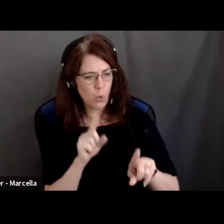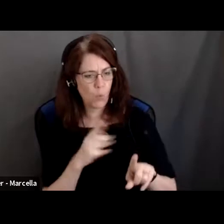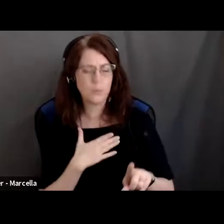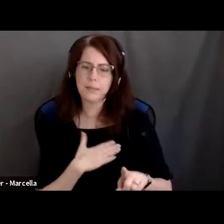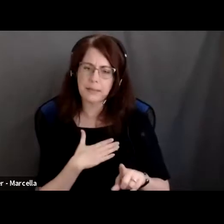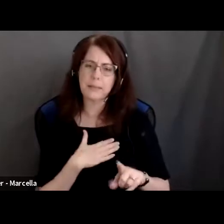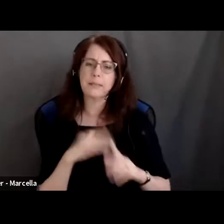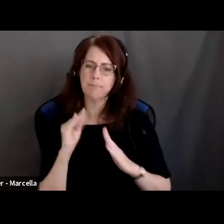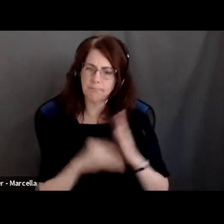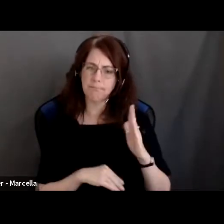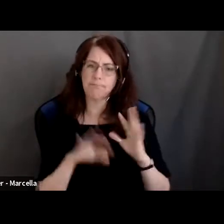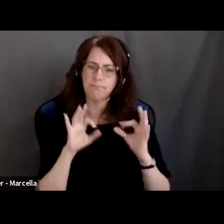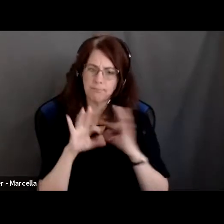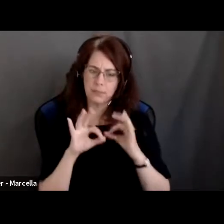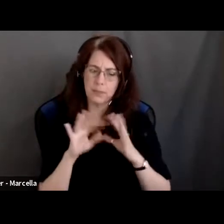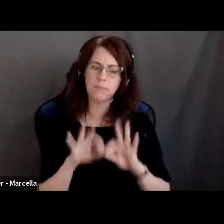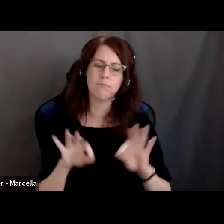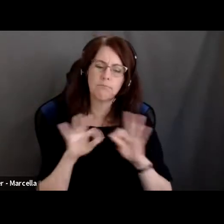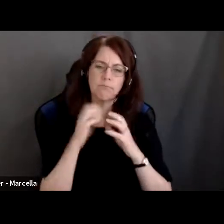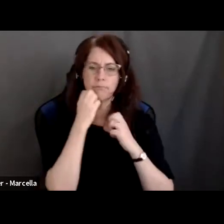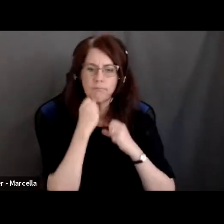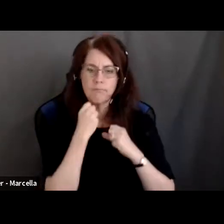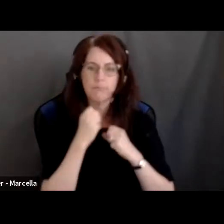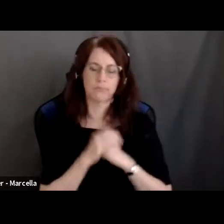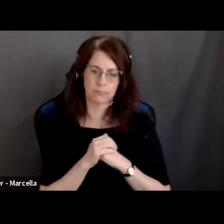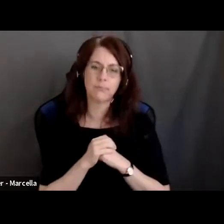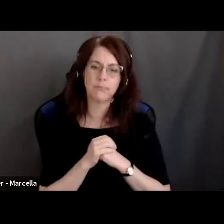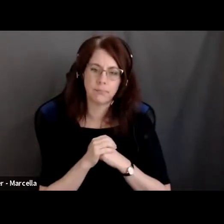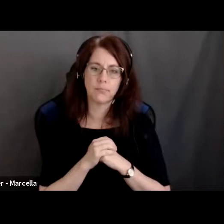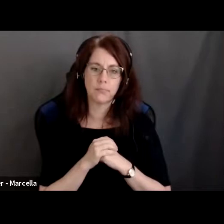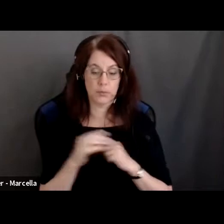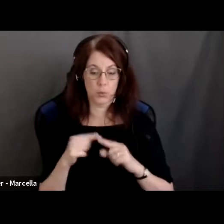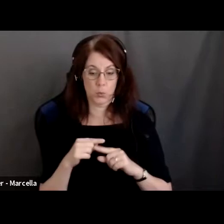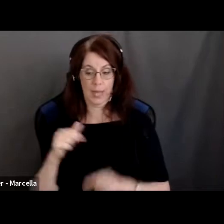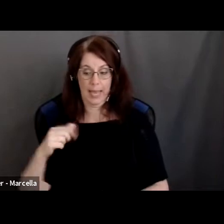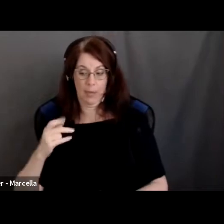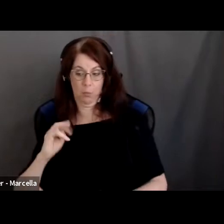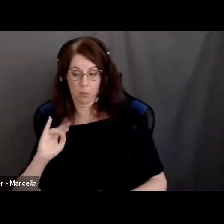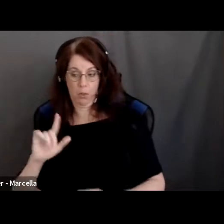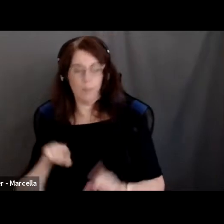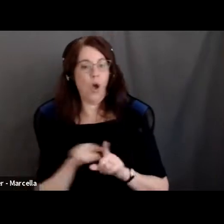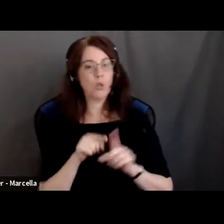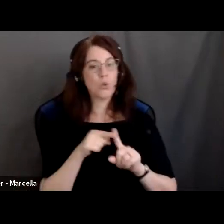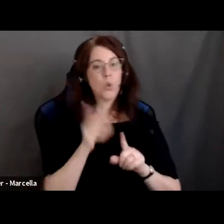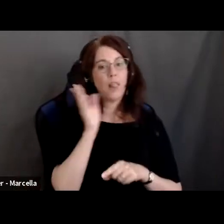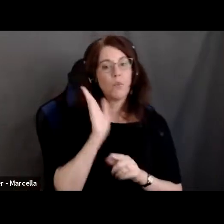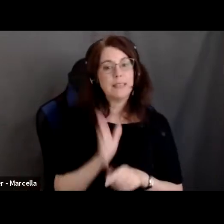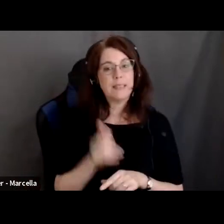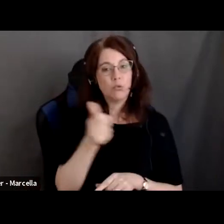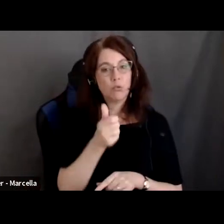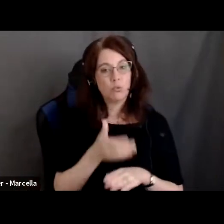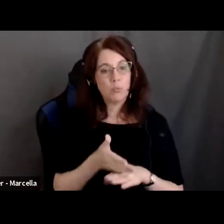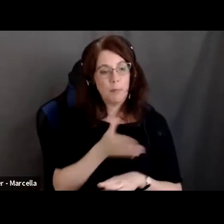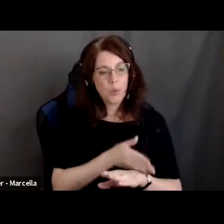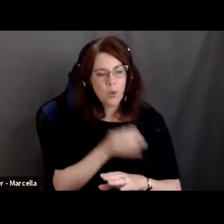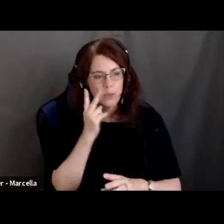throughout April. Your input is so valuable, not only to April, but to the presenters to help improve or see